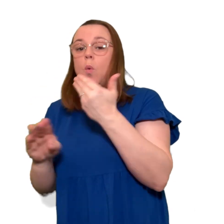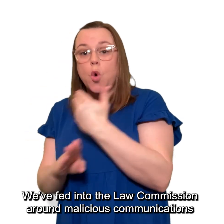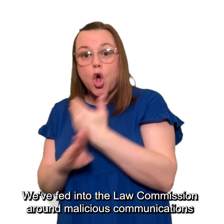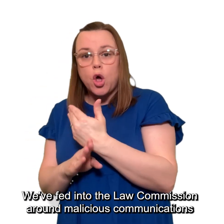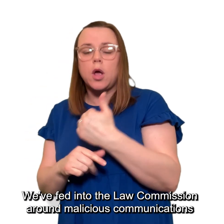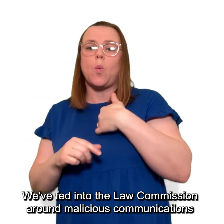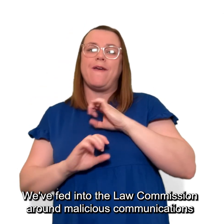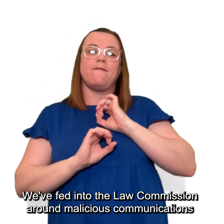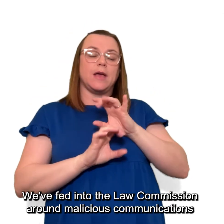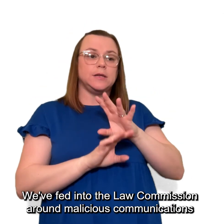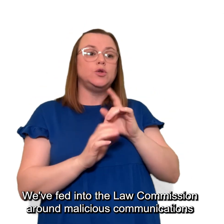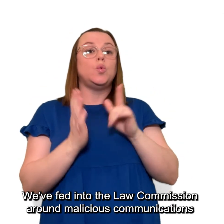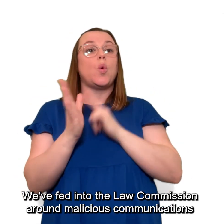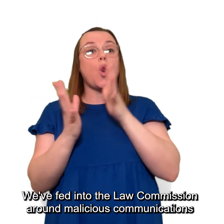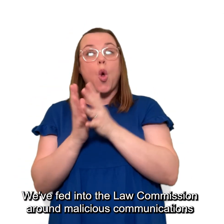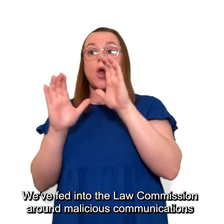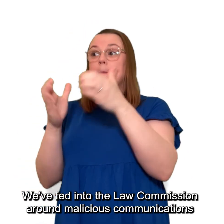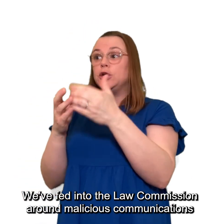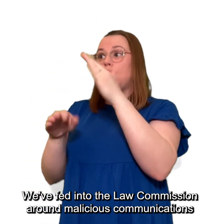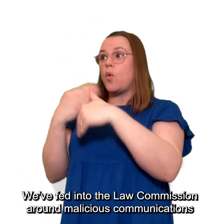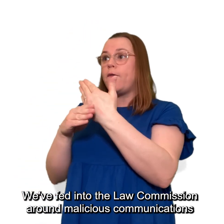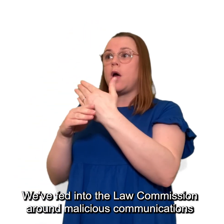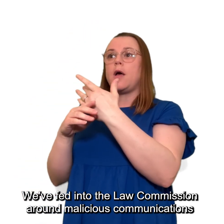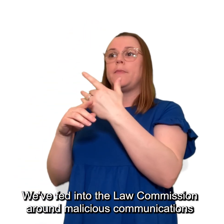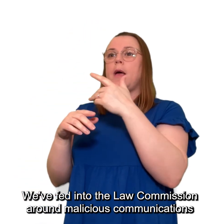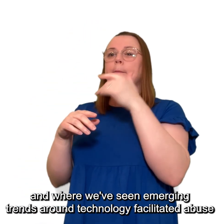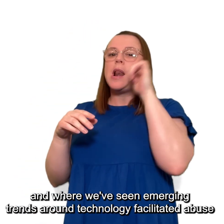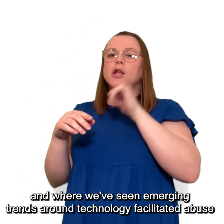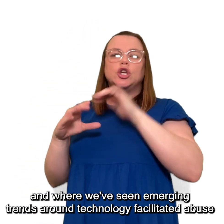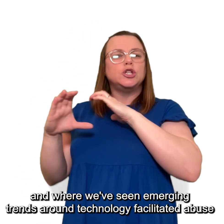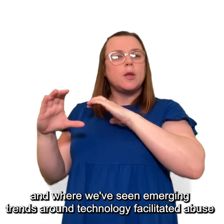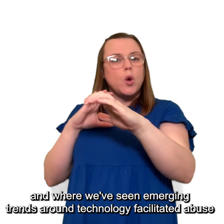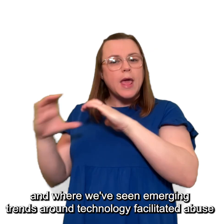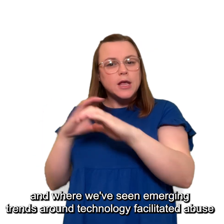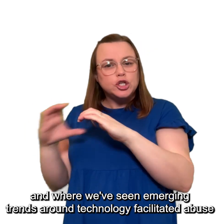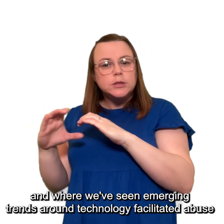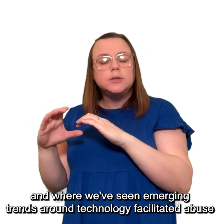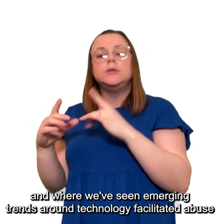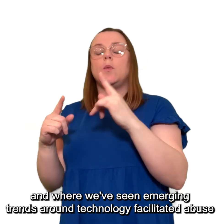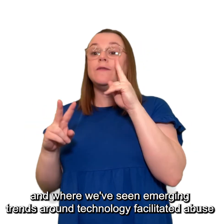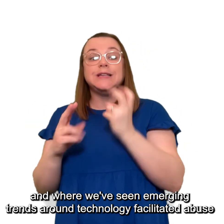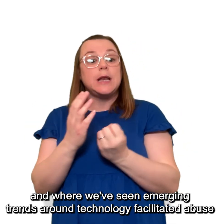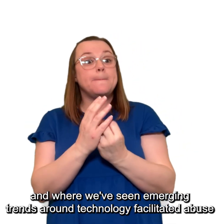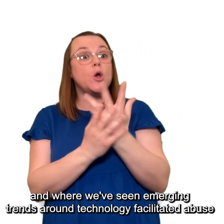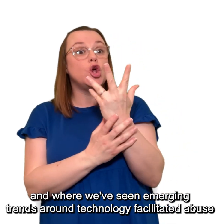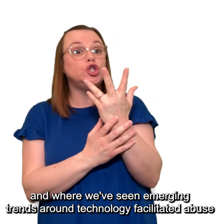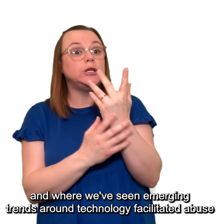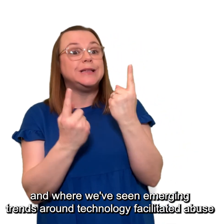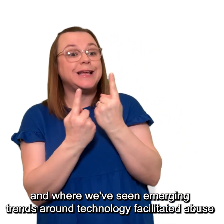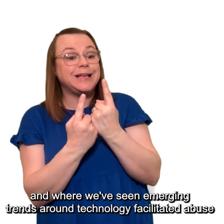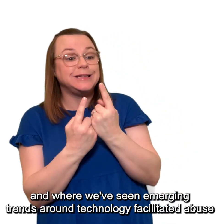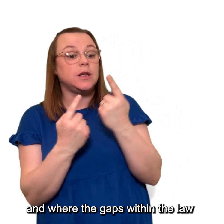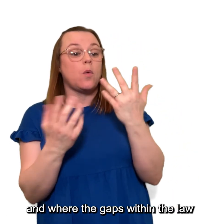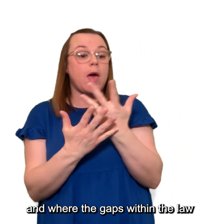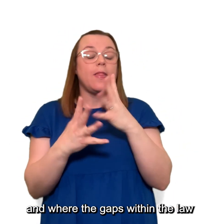work, we fed into the Law Commission around malicious communications and where we'd seen emerging trends around technology